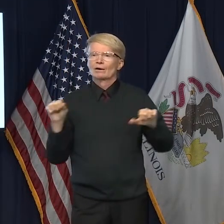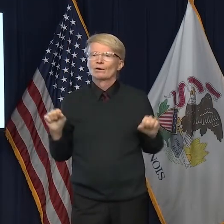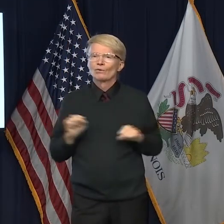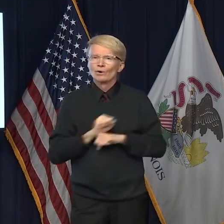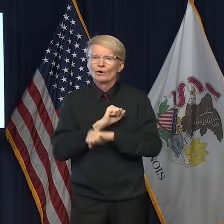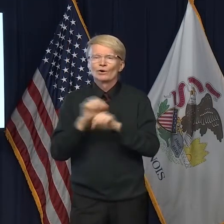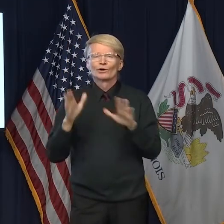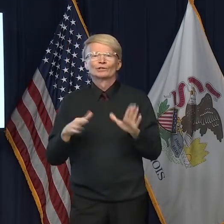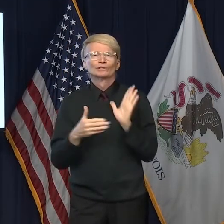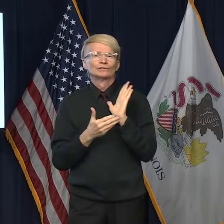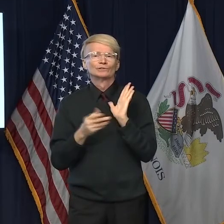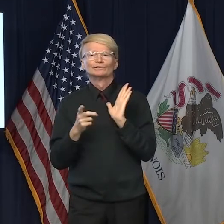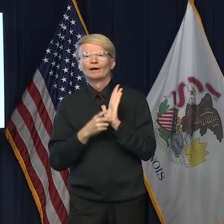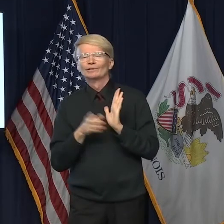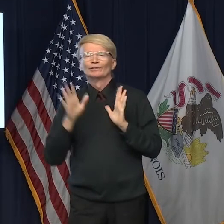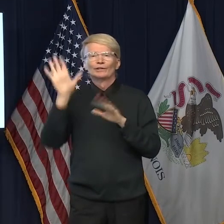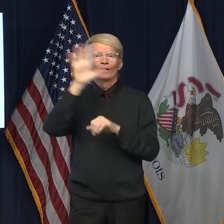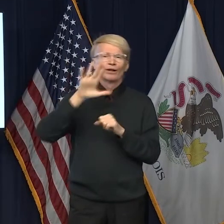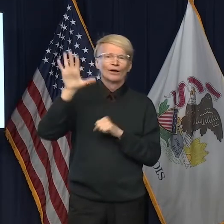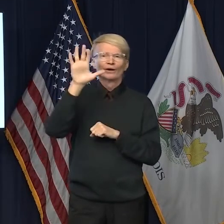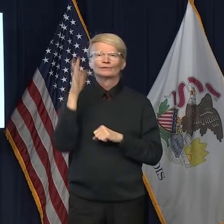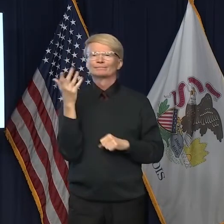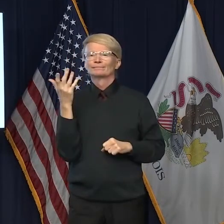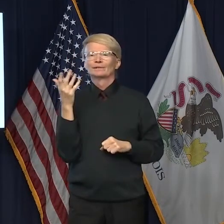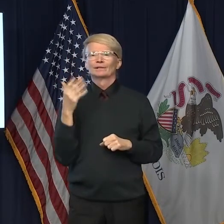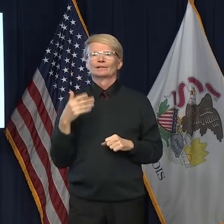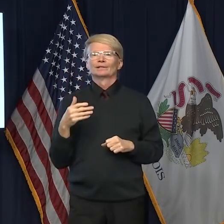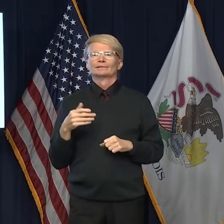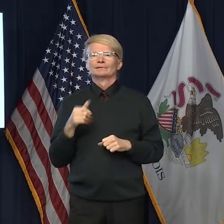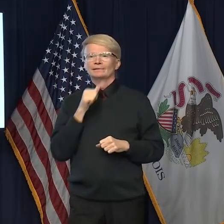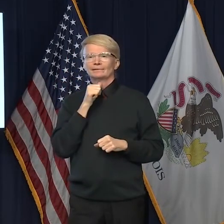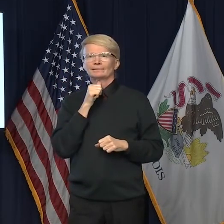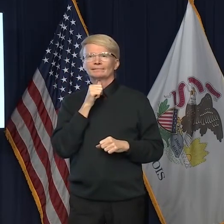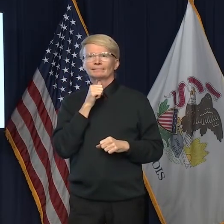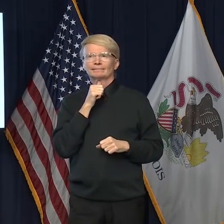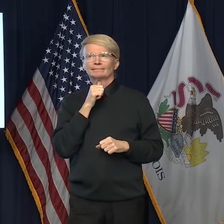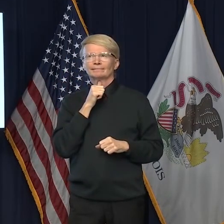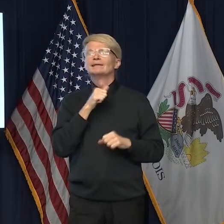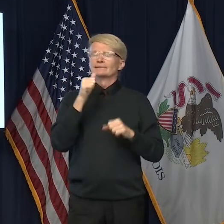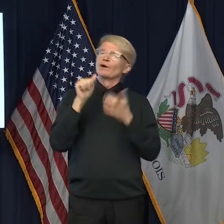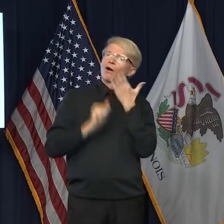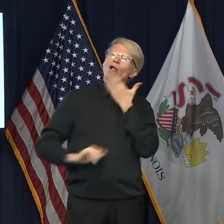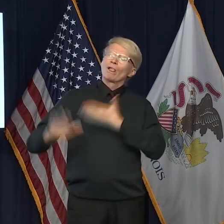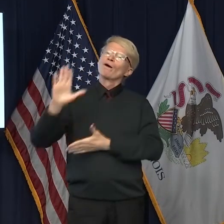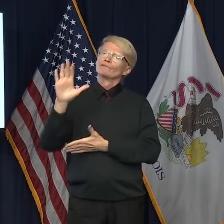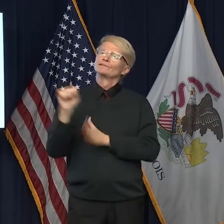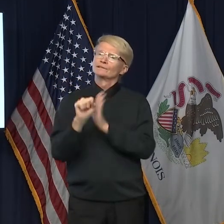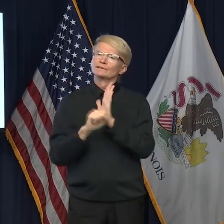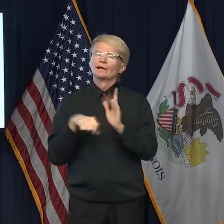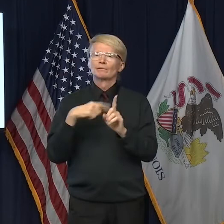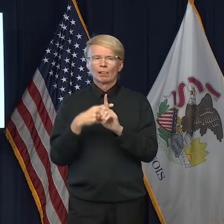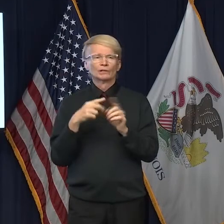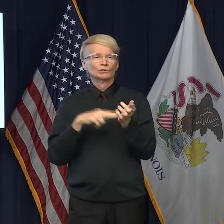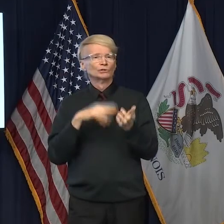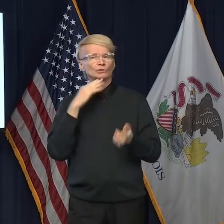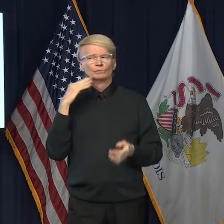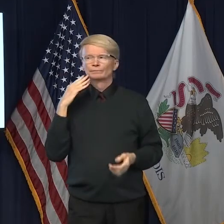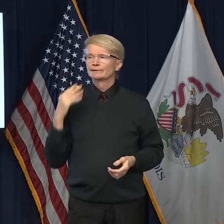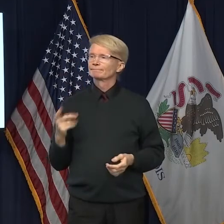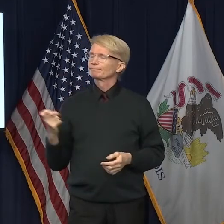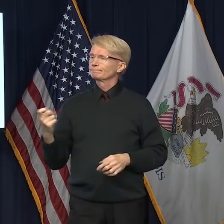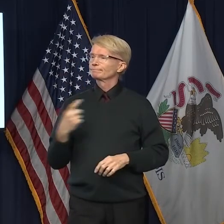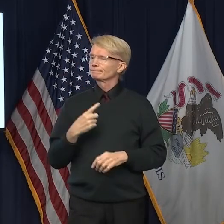the state, not just in those 50 counties. Healthcare workers all across the state, plus long-term care facilities.